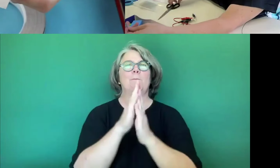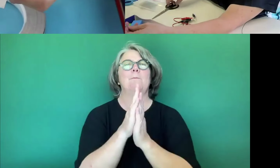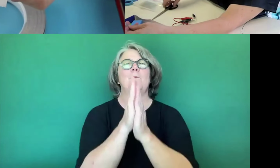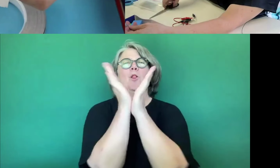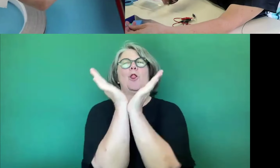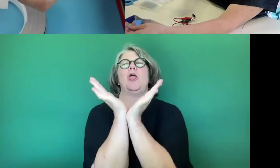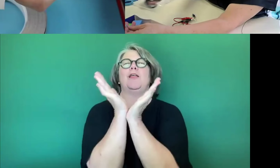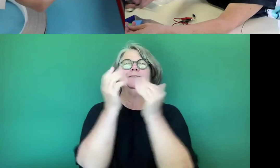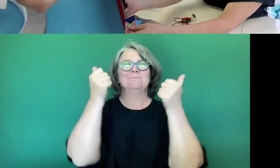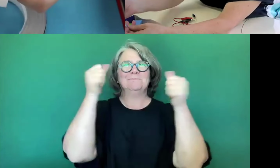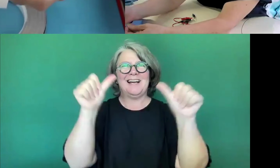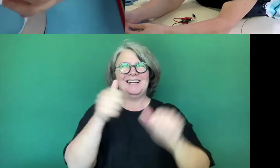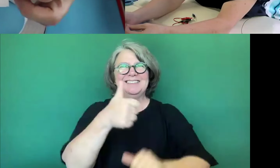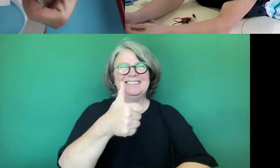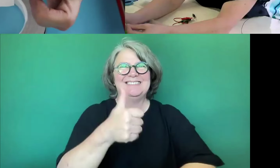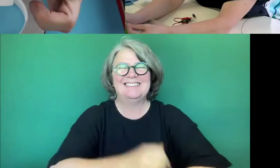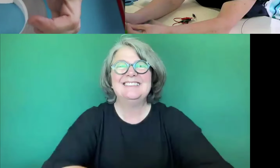Okay.